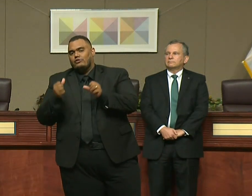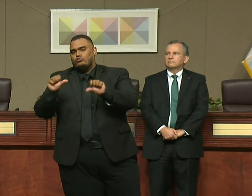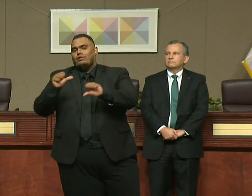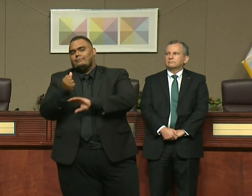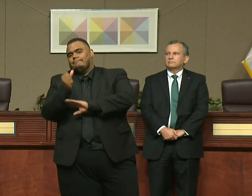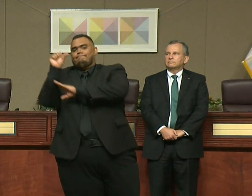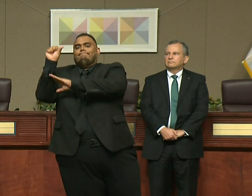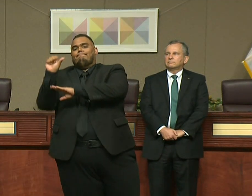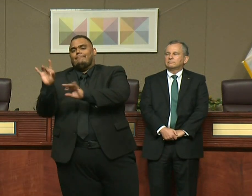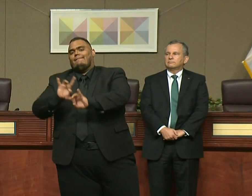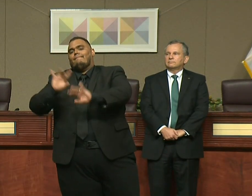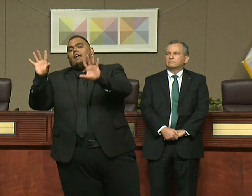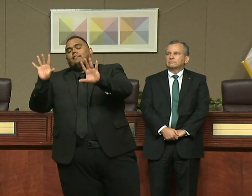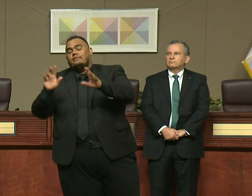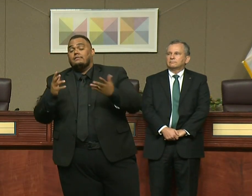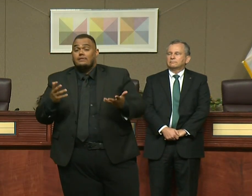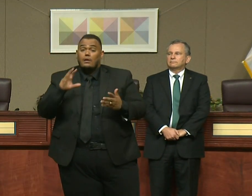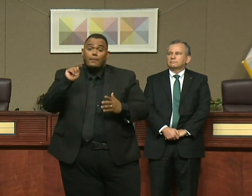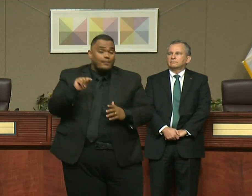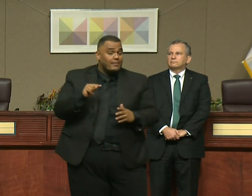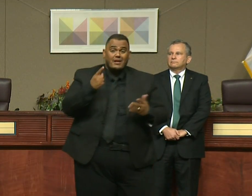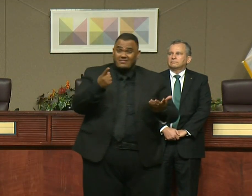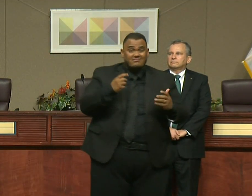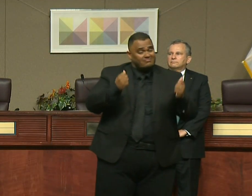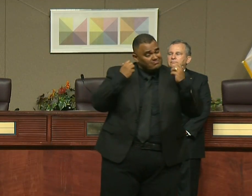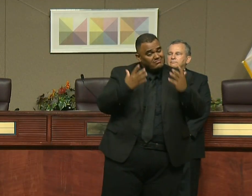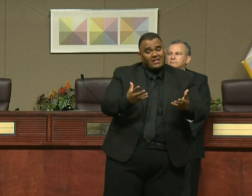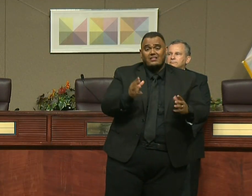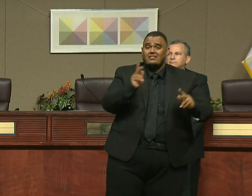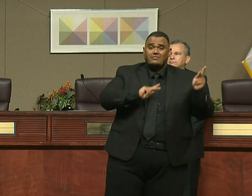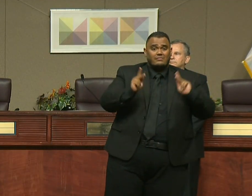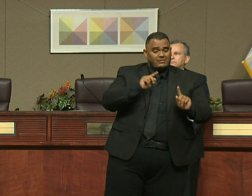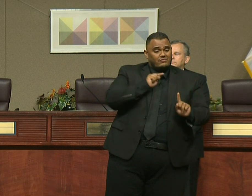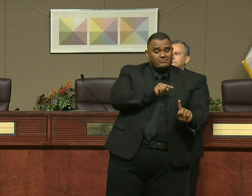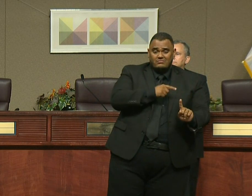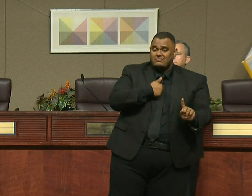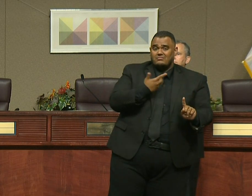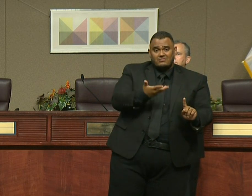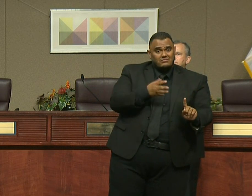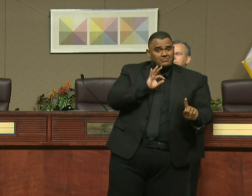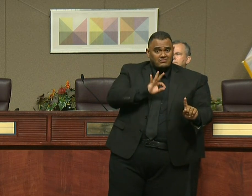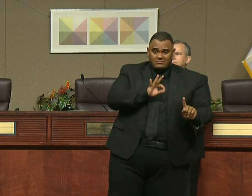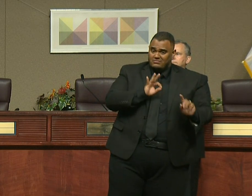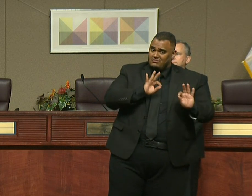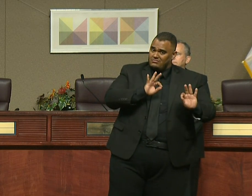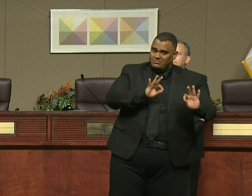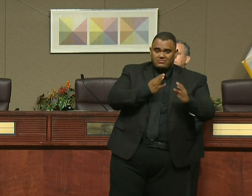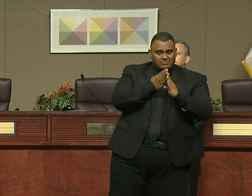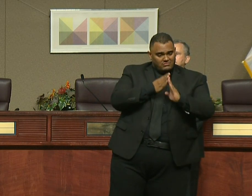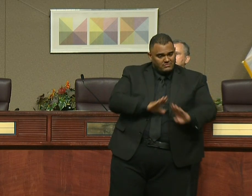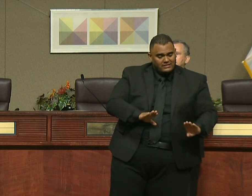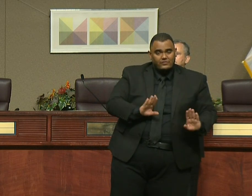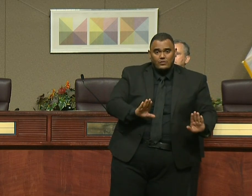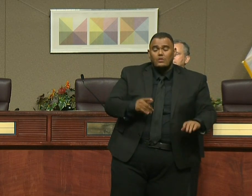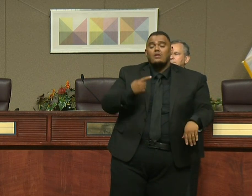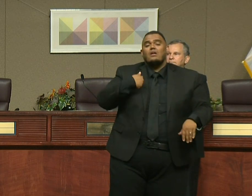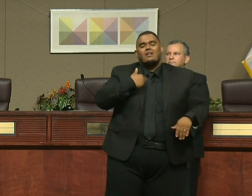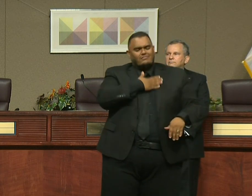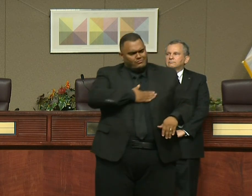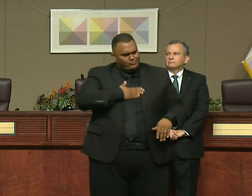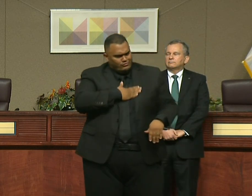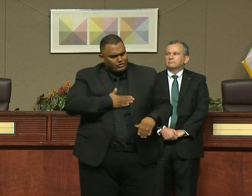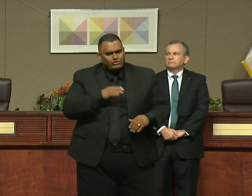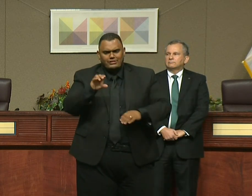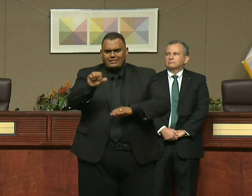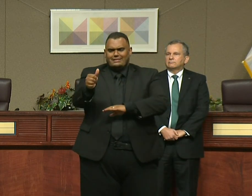appreciate the countywide 10 p.m. curfew because there was a lot of traffic on social media about looting the